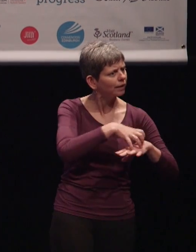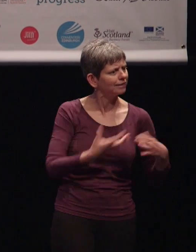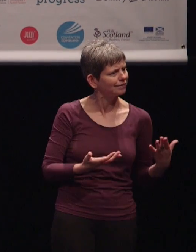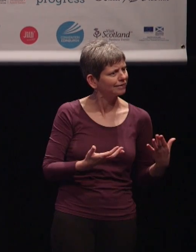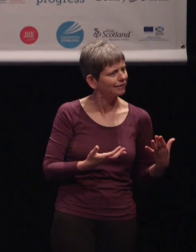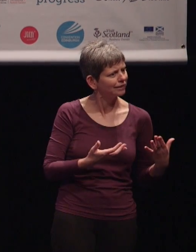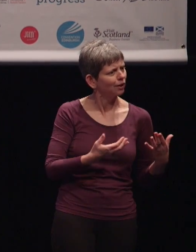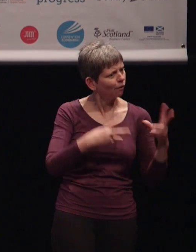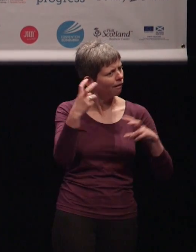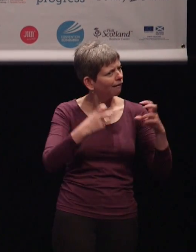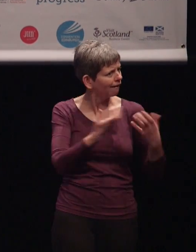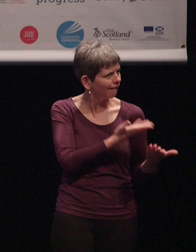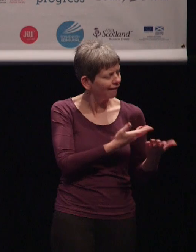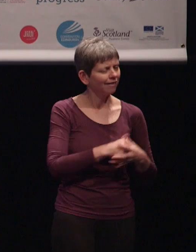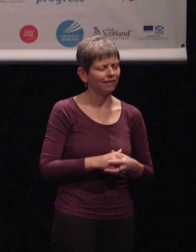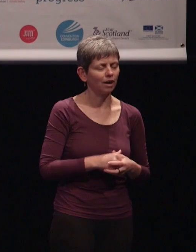What I see